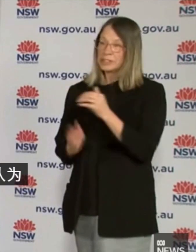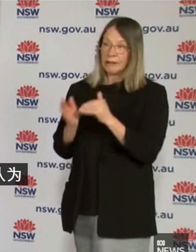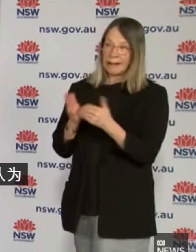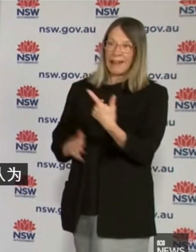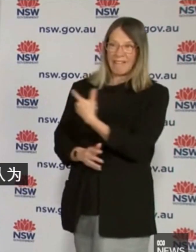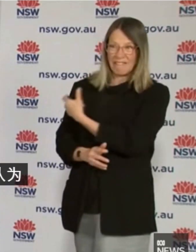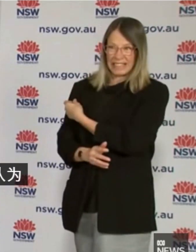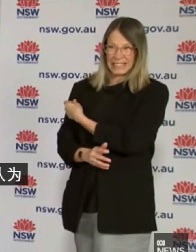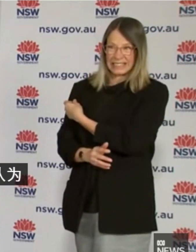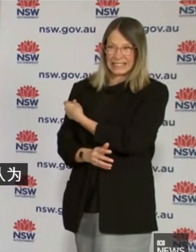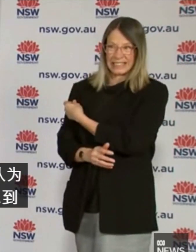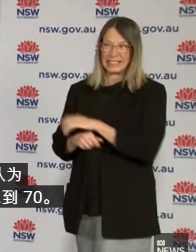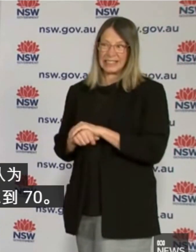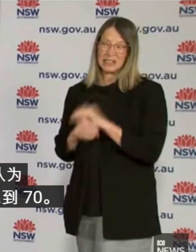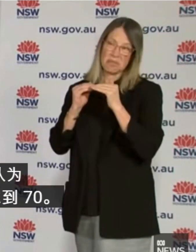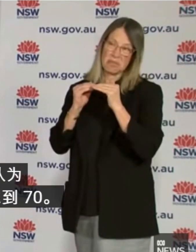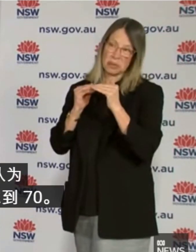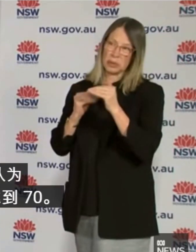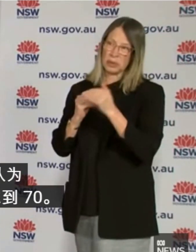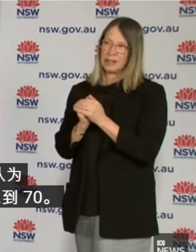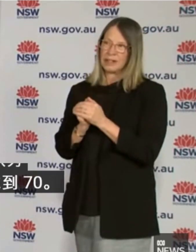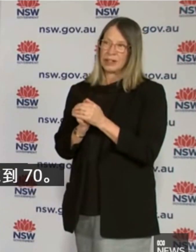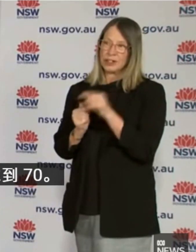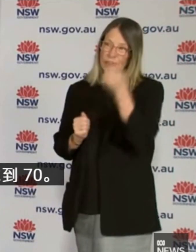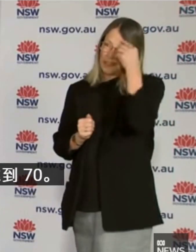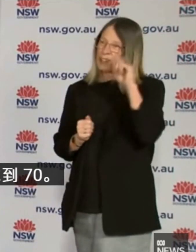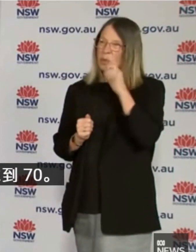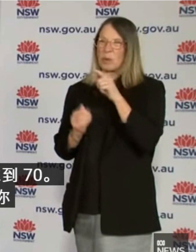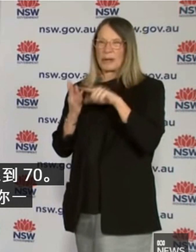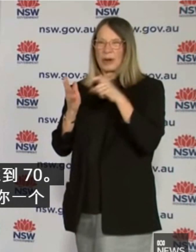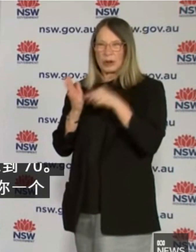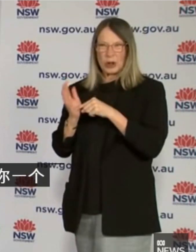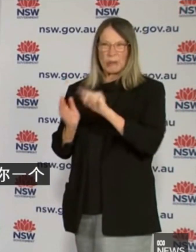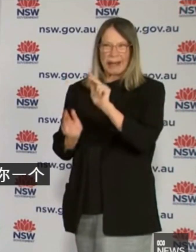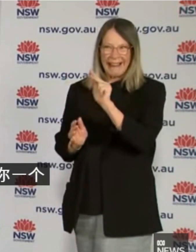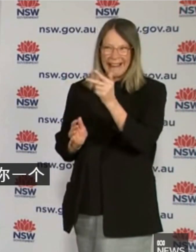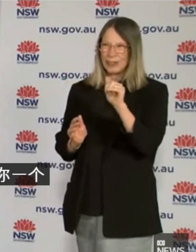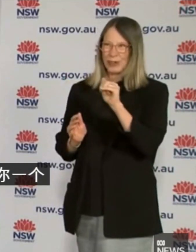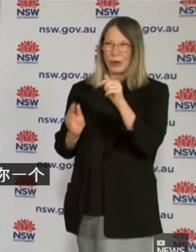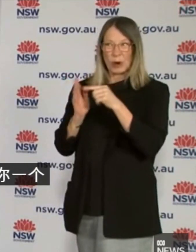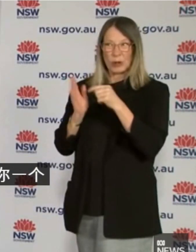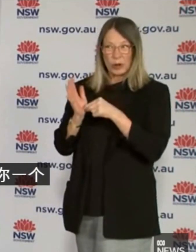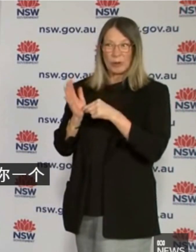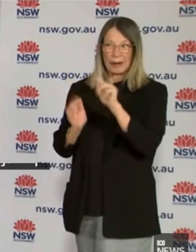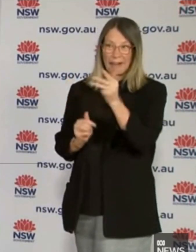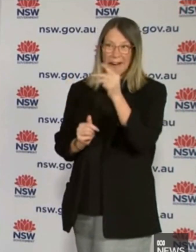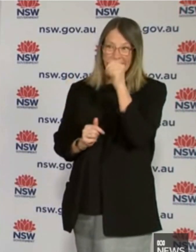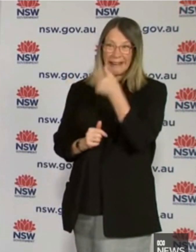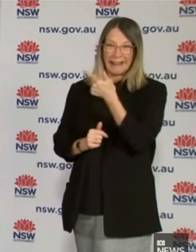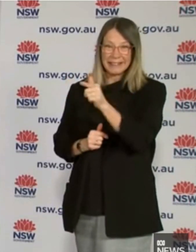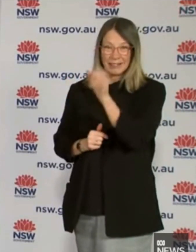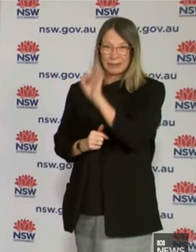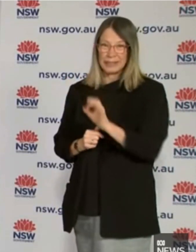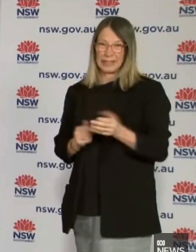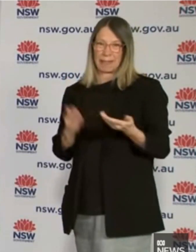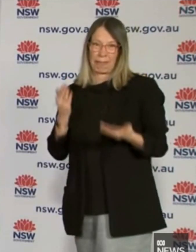to hit 70% at October 8 or 9? Again, I'd love to be able to give you a date. I don't have that. But look,